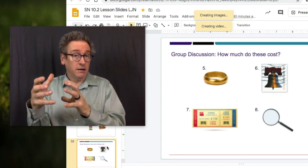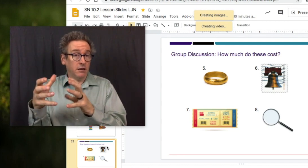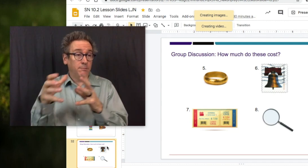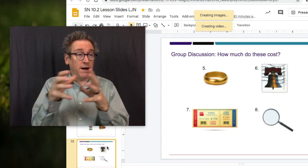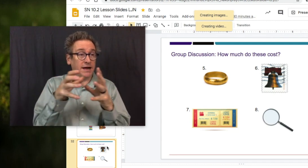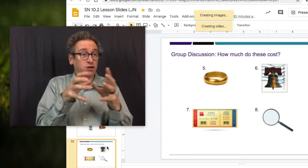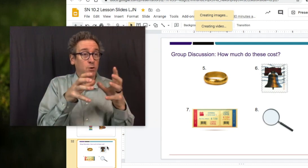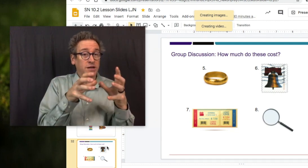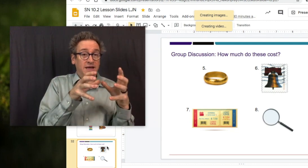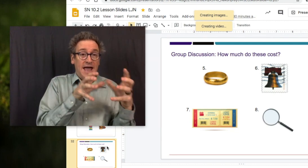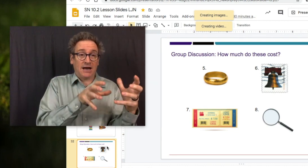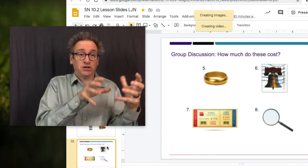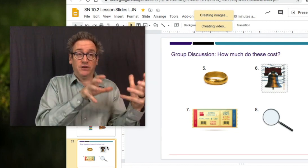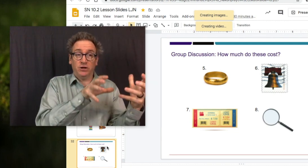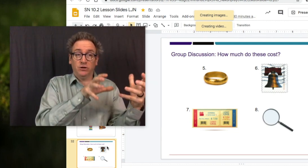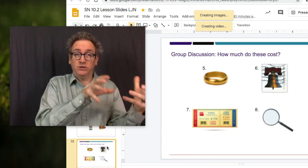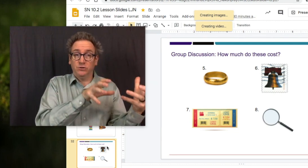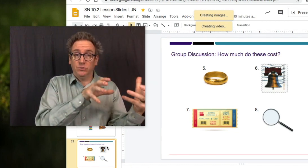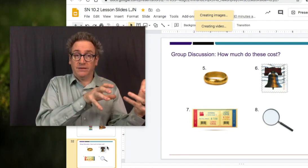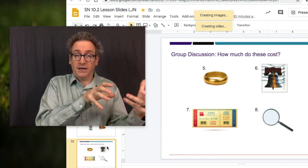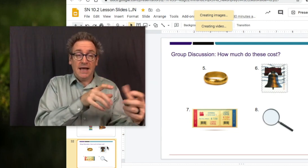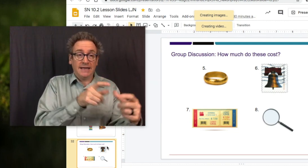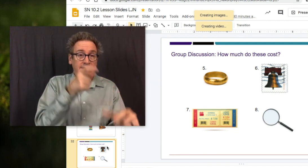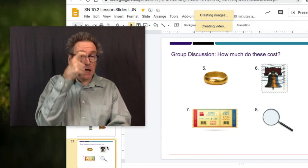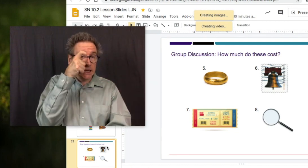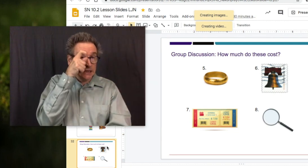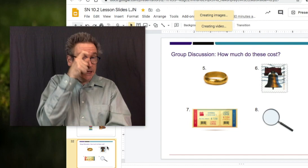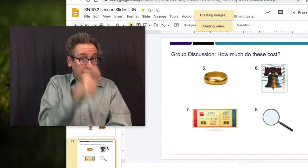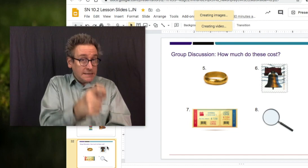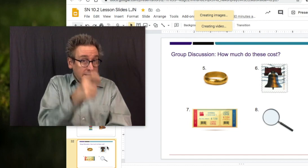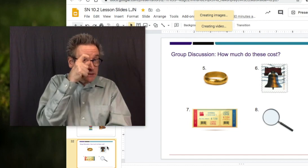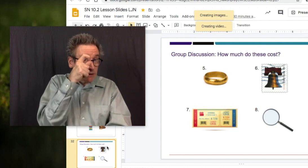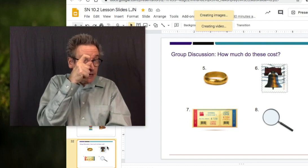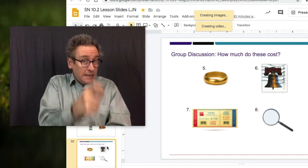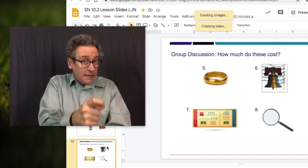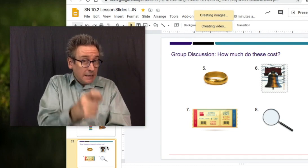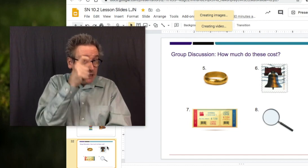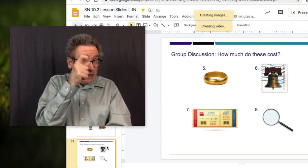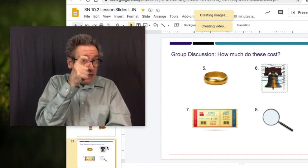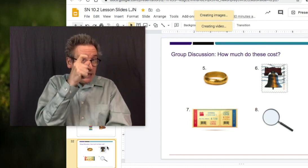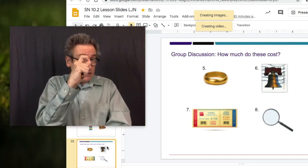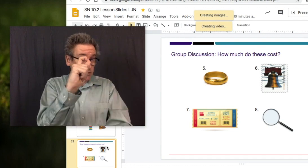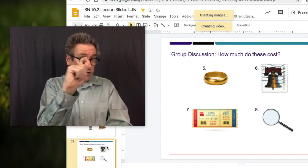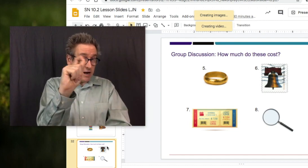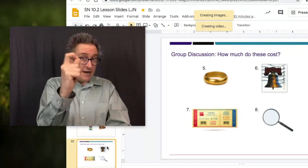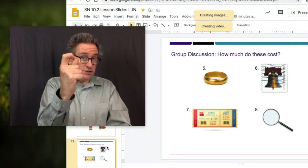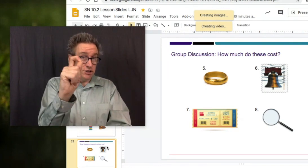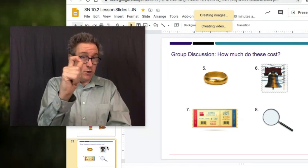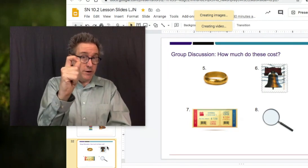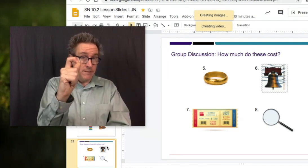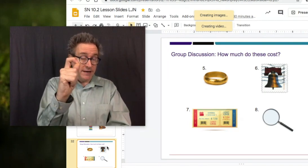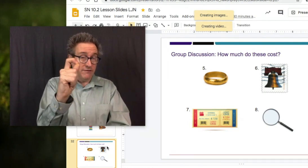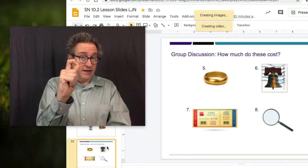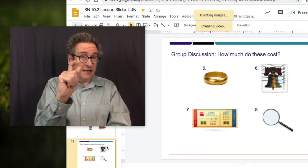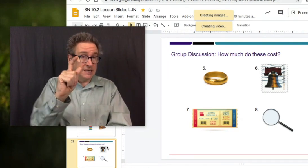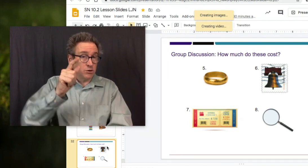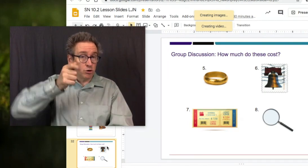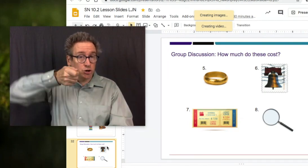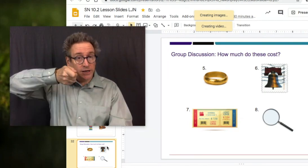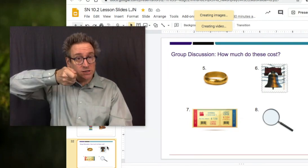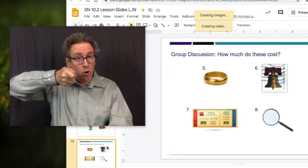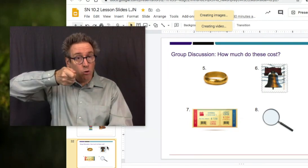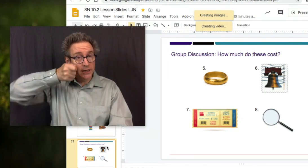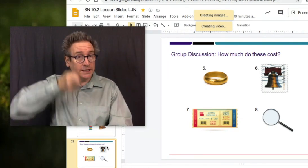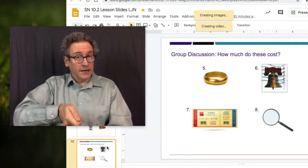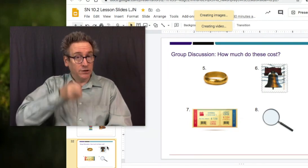sign by showing the action that you do with it. It's not like this, right? So we're not actually showing the magnifying glass. We're